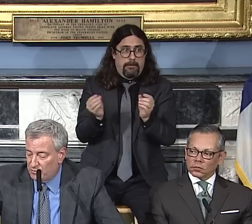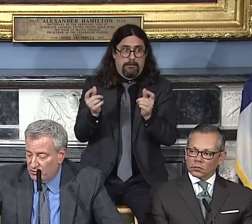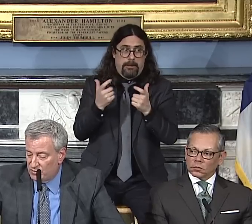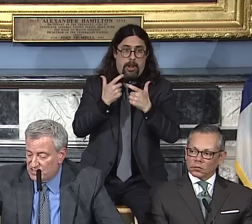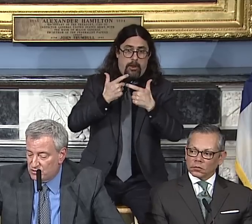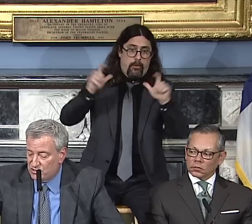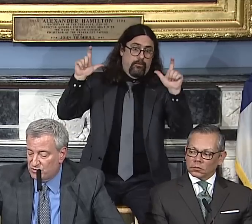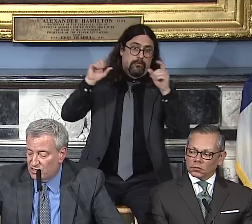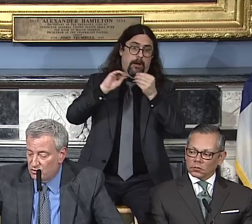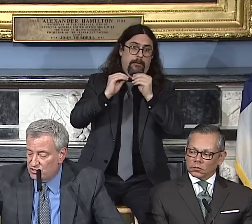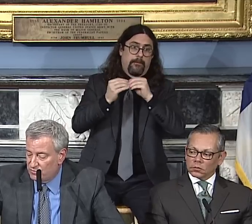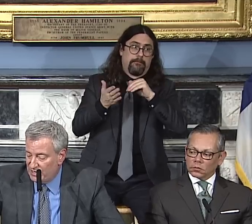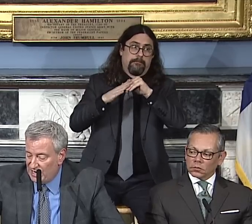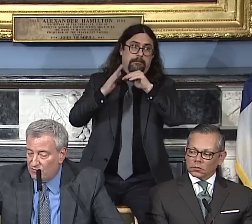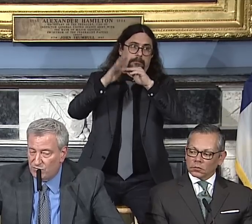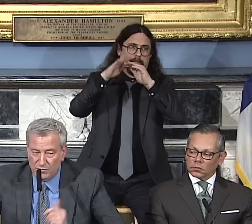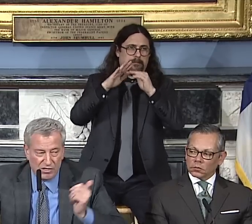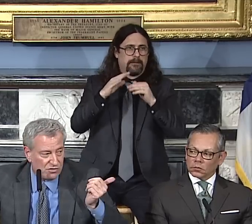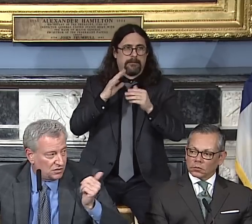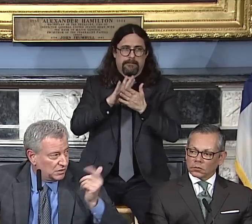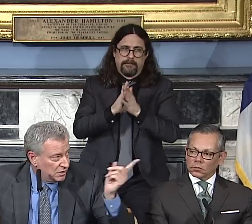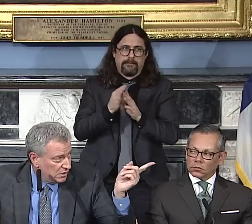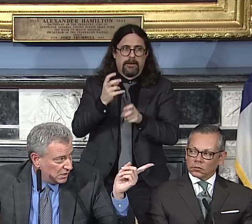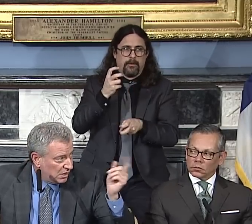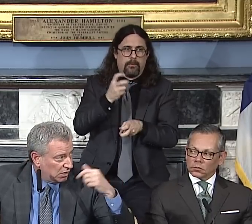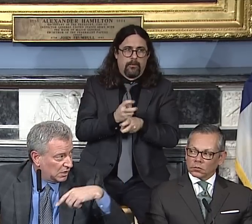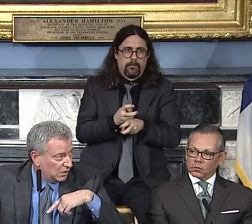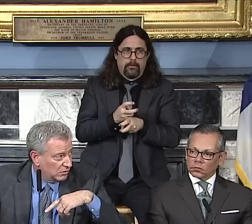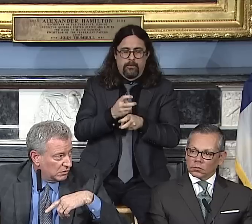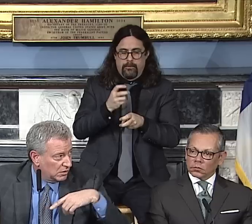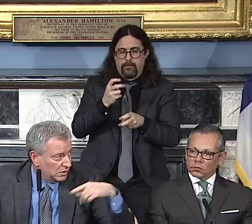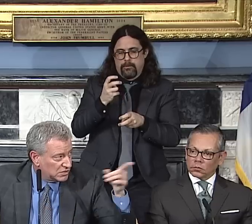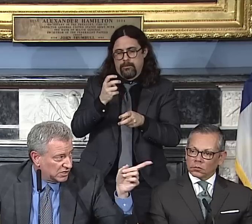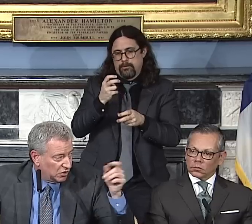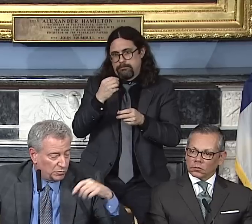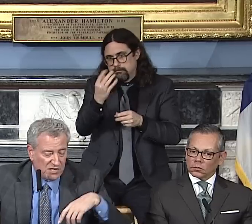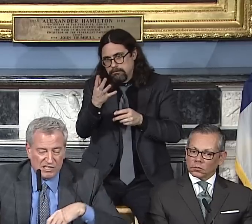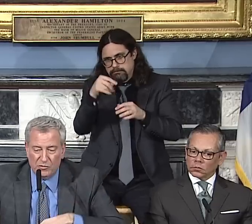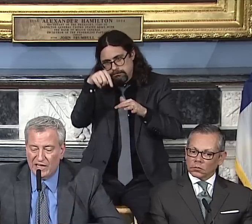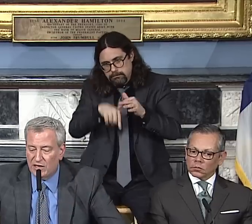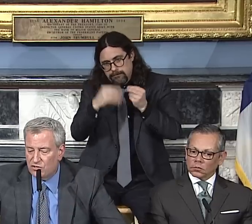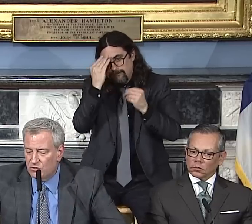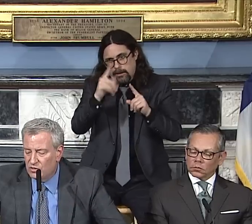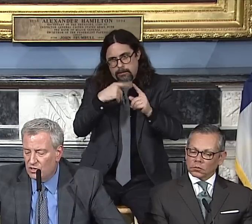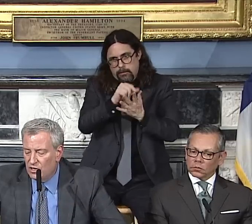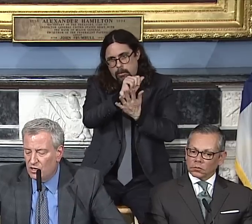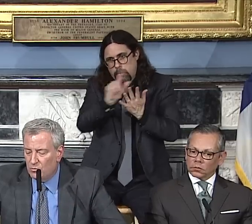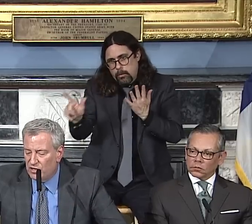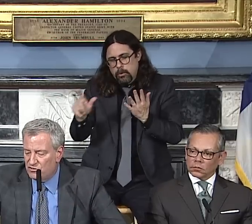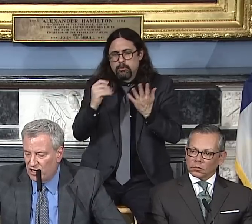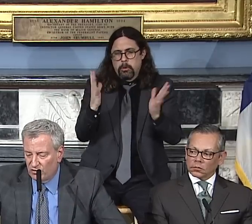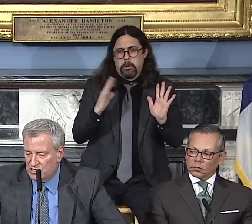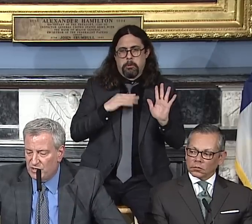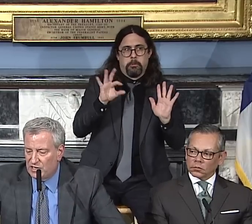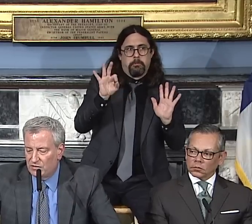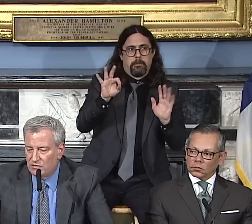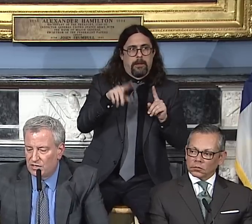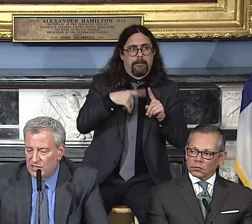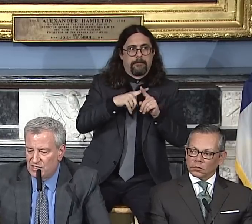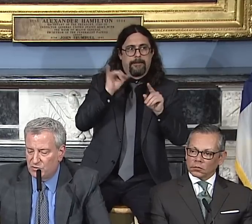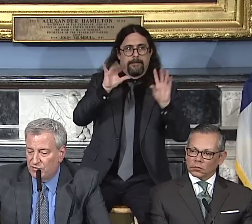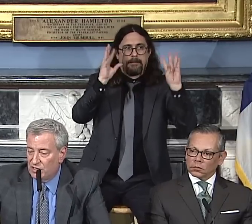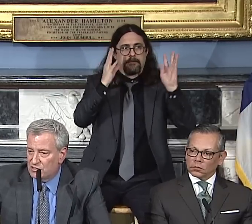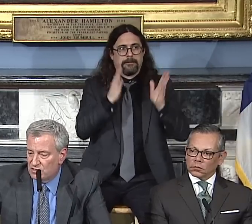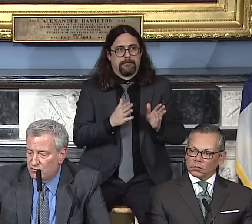I'm not familiar with the situation with the coach. If we have information, our City Hall press team will get it to you. But generally speaking,